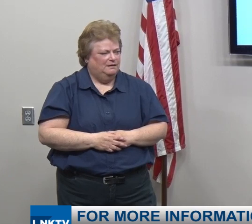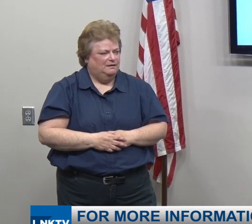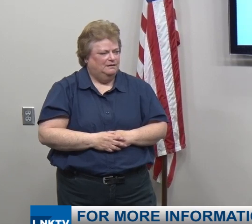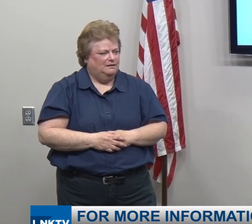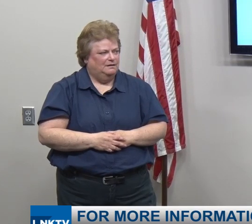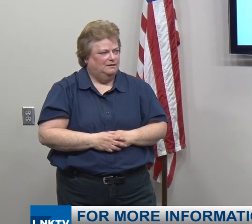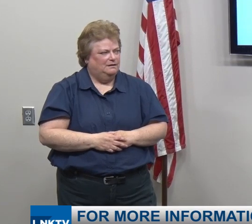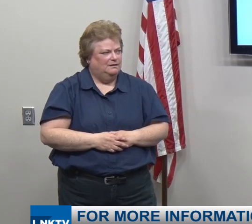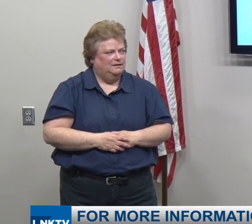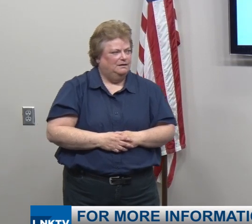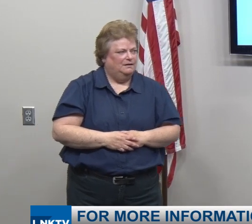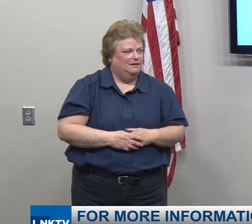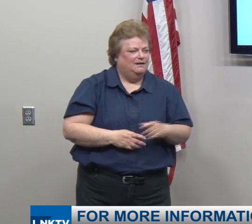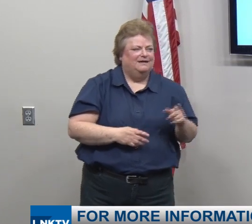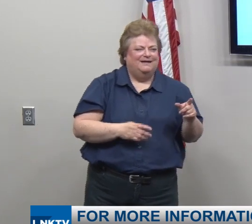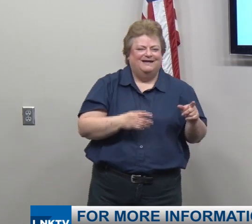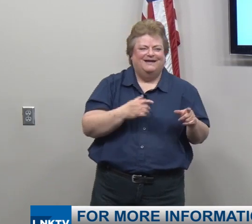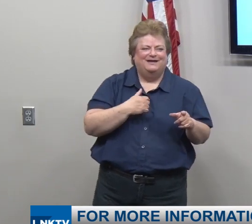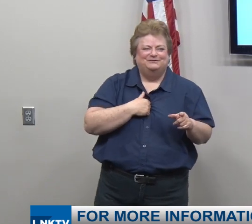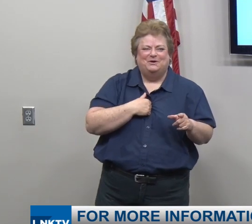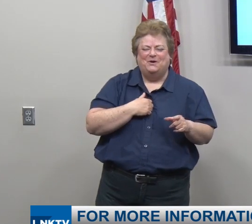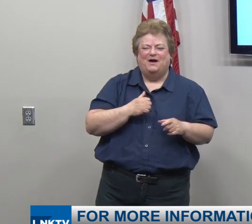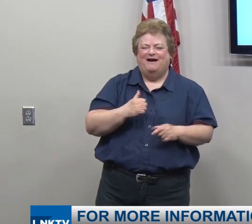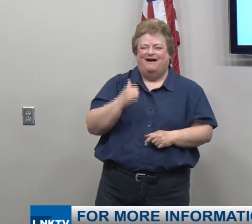I won't take offense that you told me to take a hike.